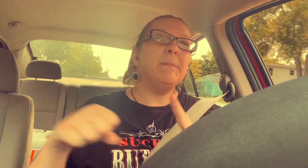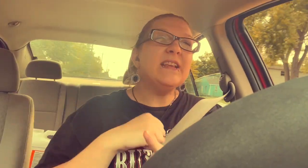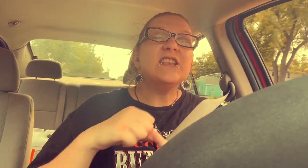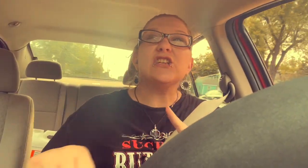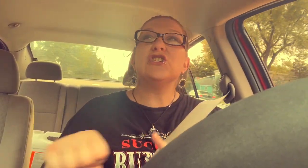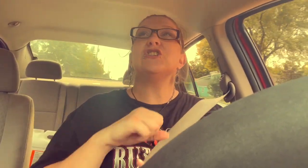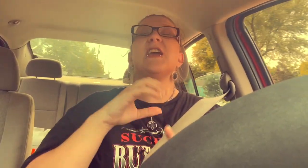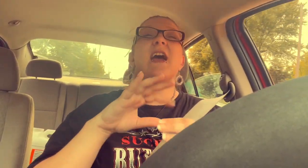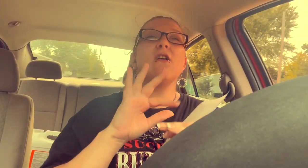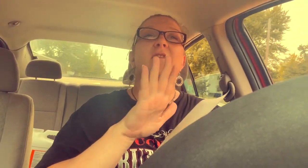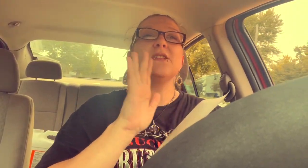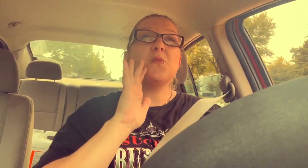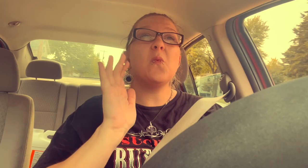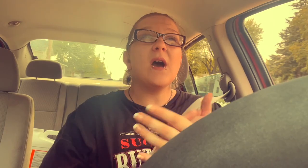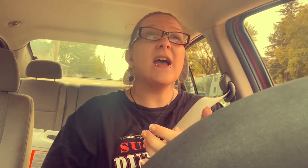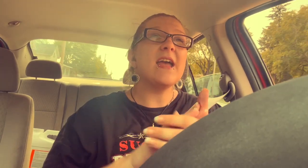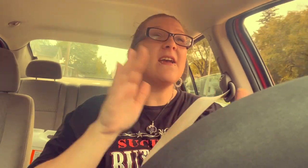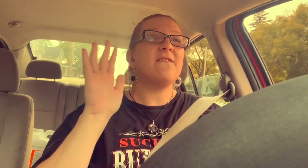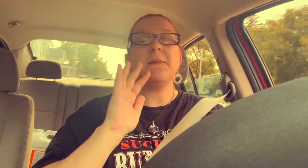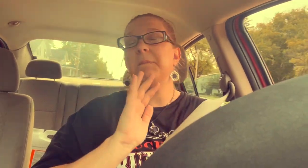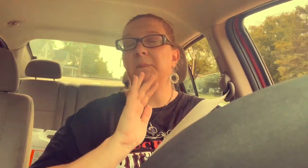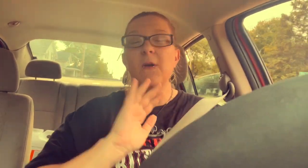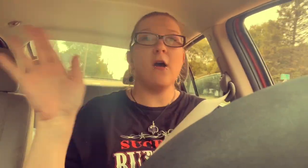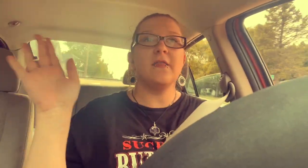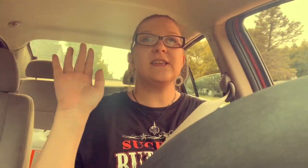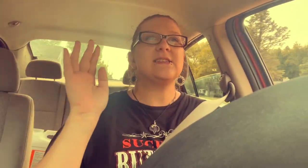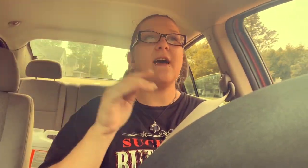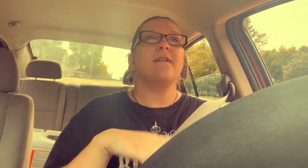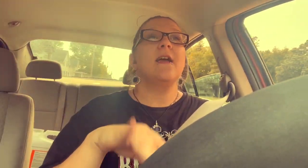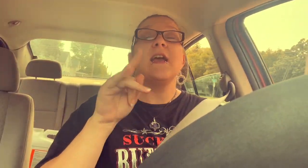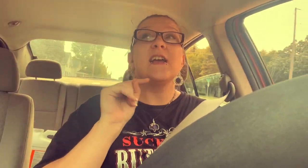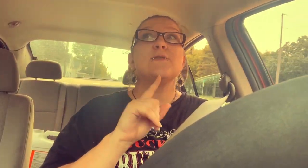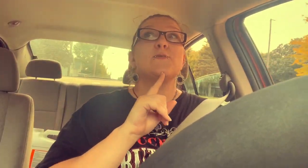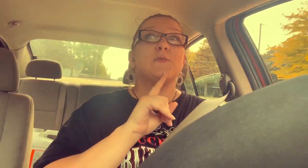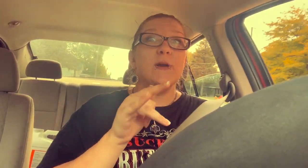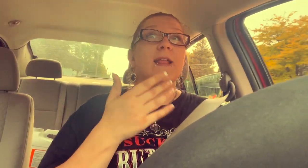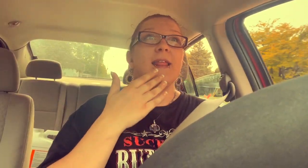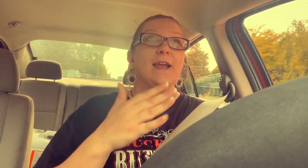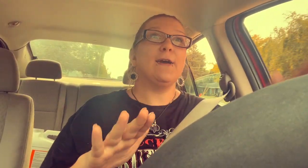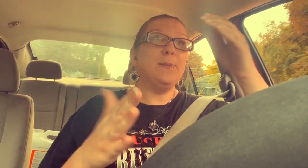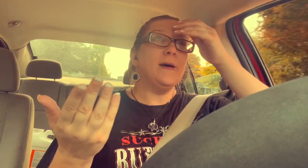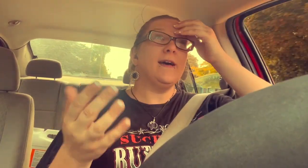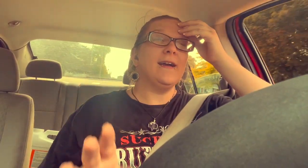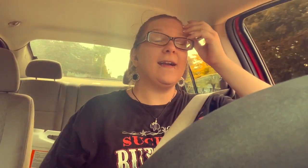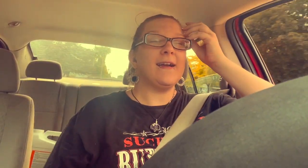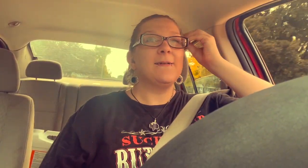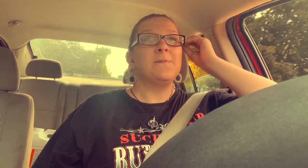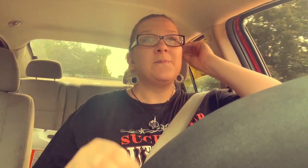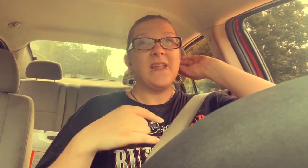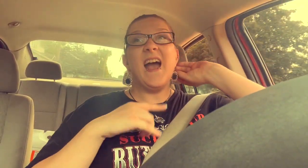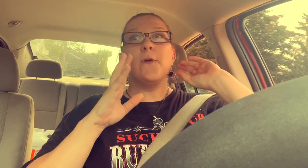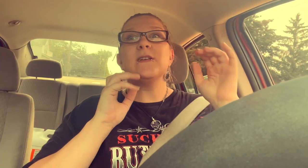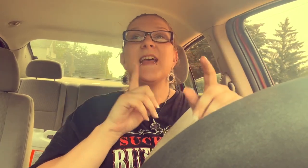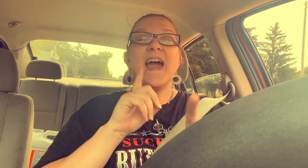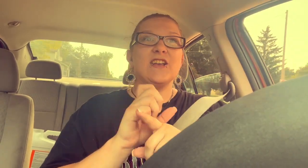the shit out of his wife and all this stuff. It's a really good book. I was actually